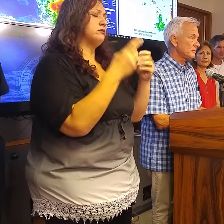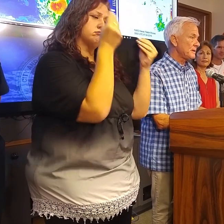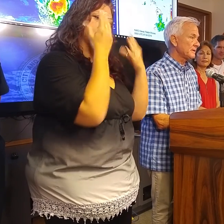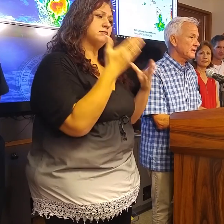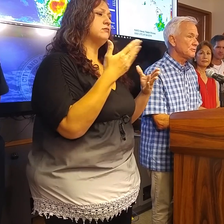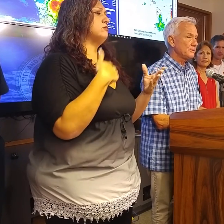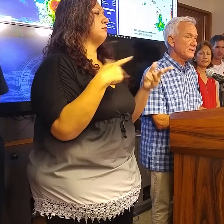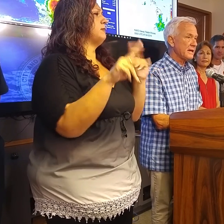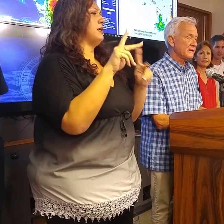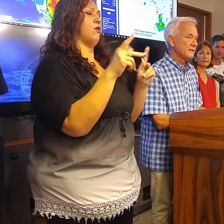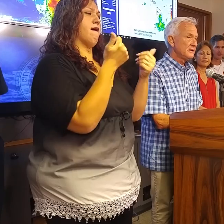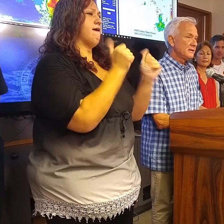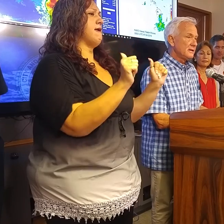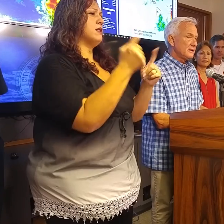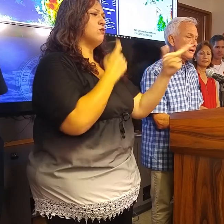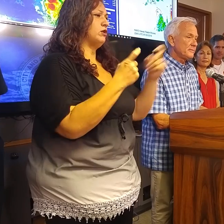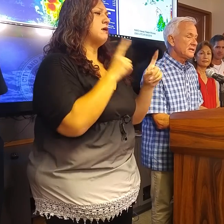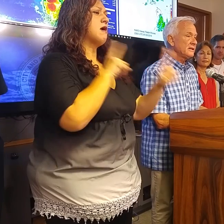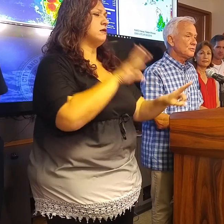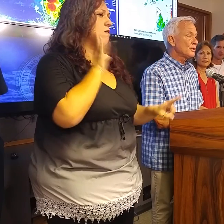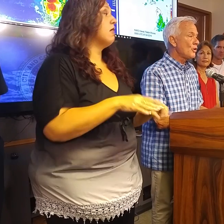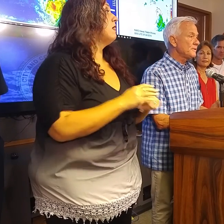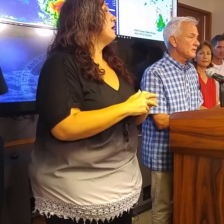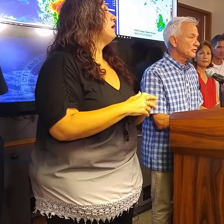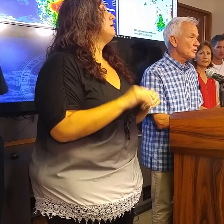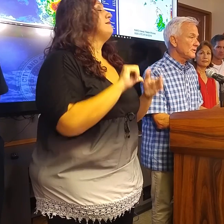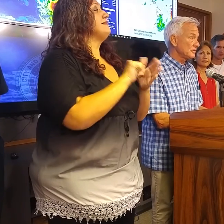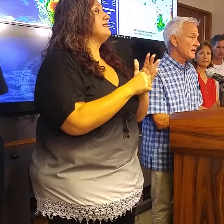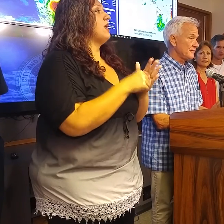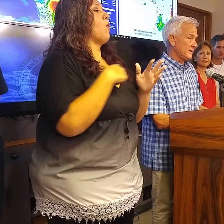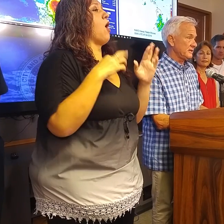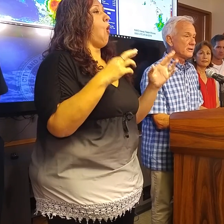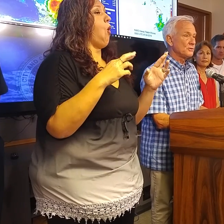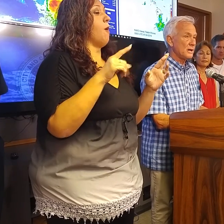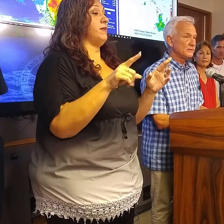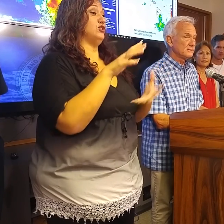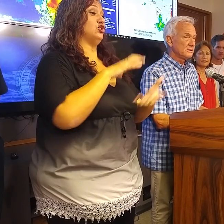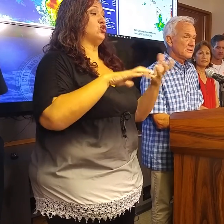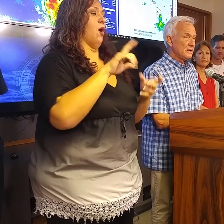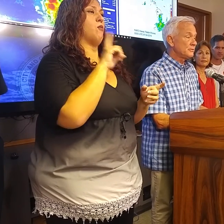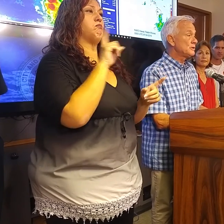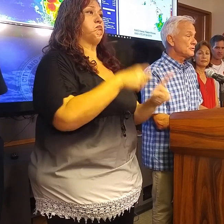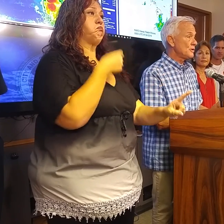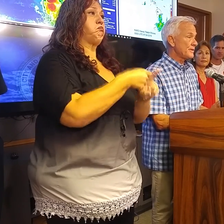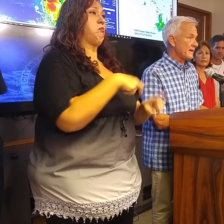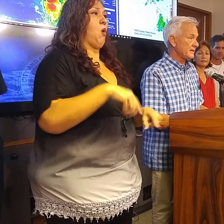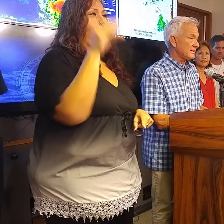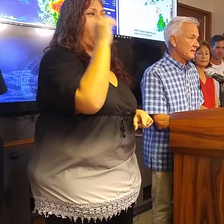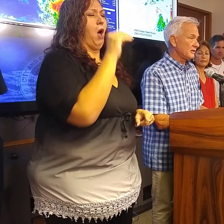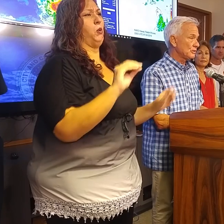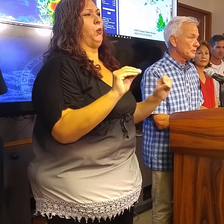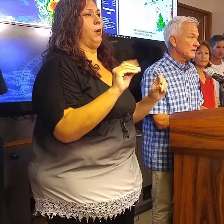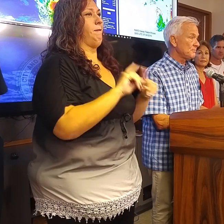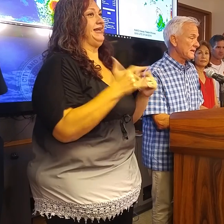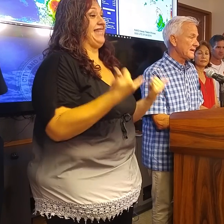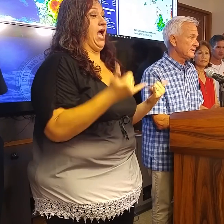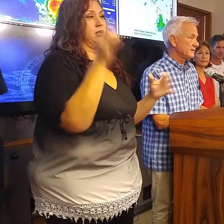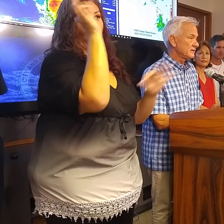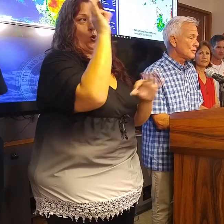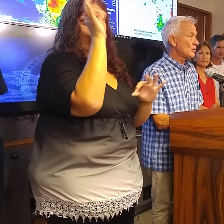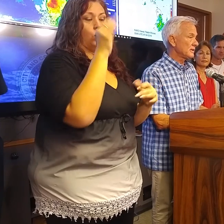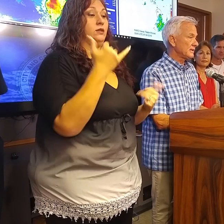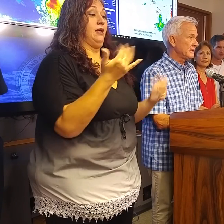assist the public any way we can. Again, we're hoping this storm is a non-event here on Oahu. We don't know that yet. And so we're going to